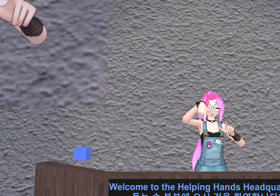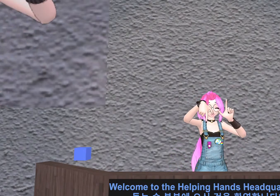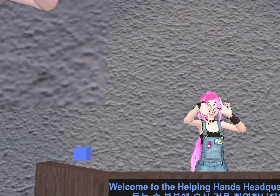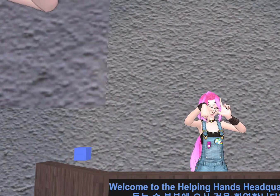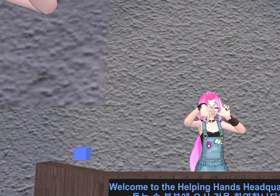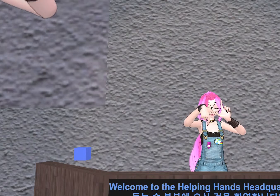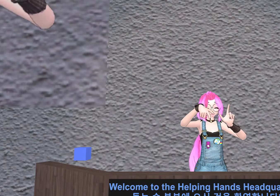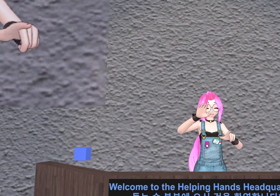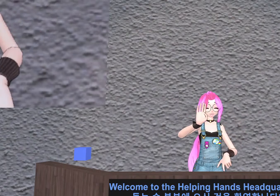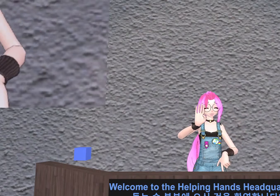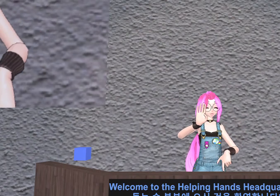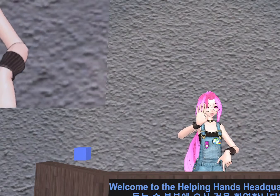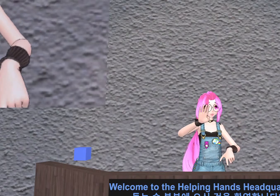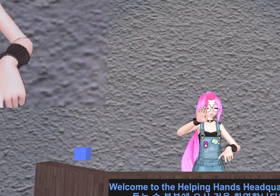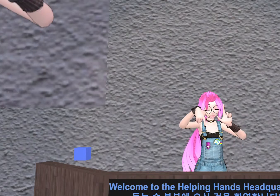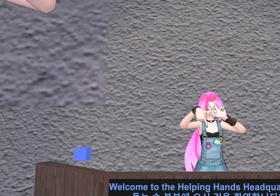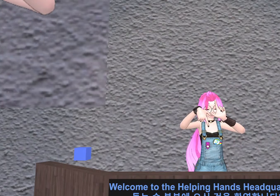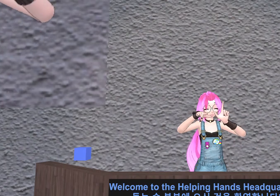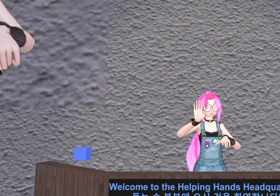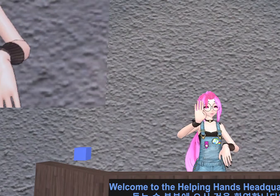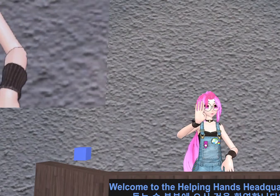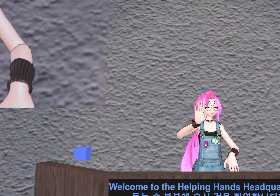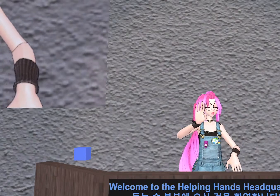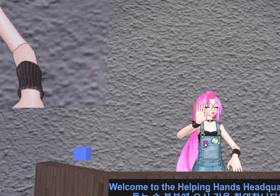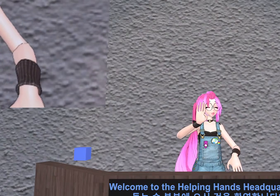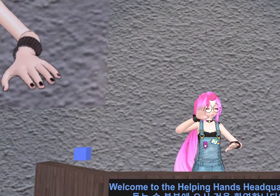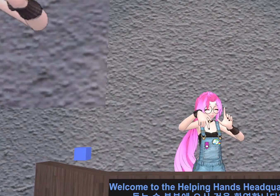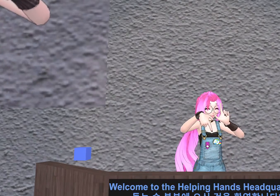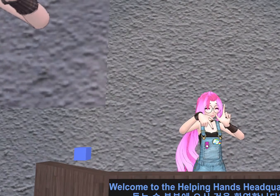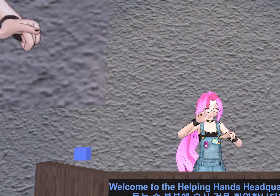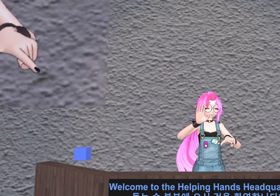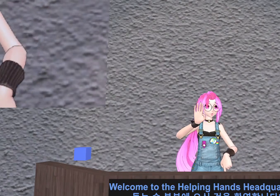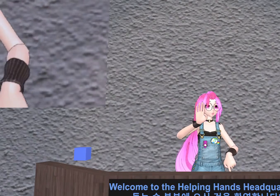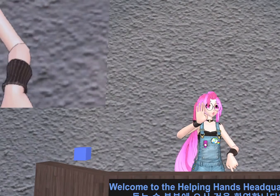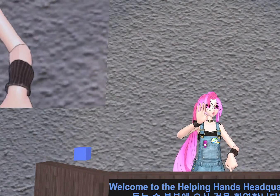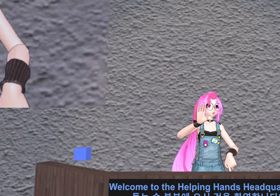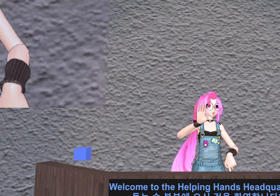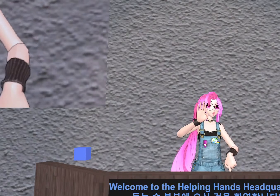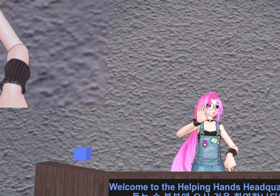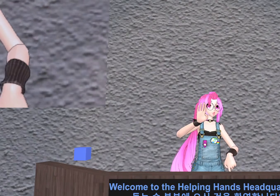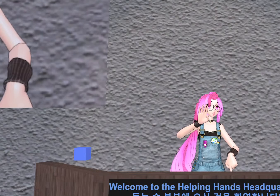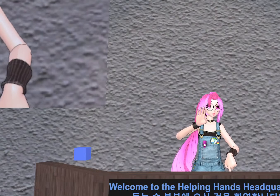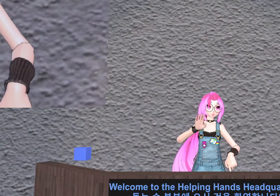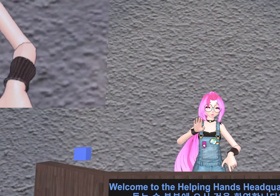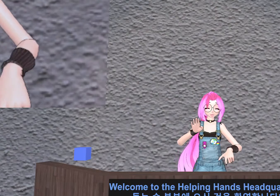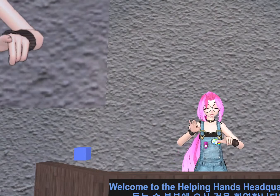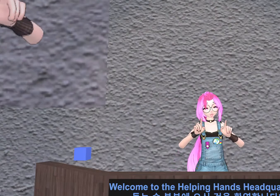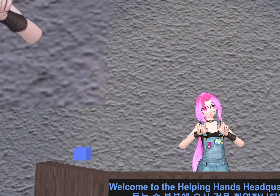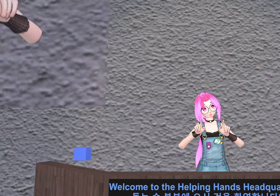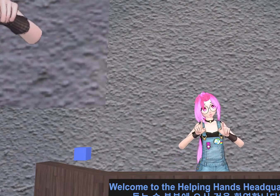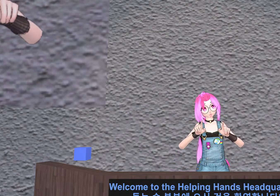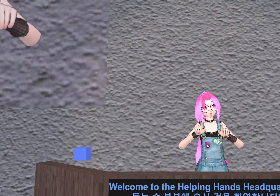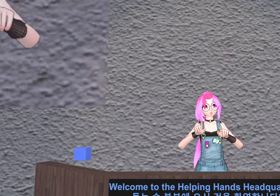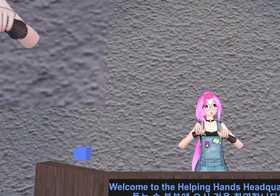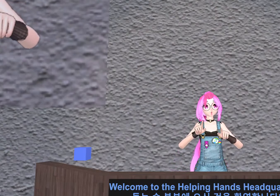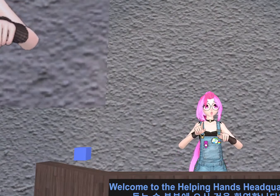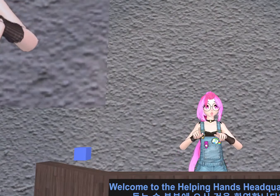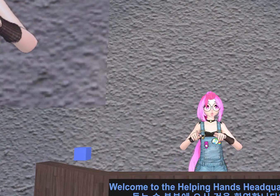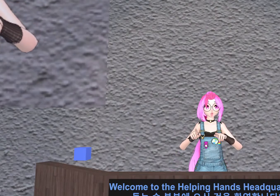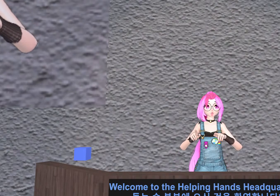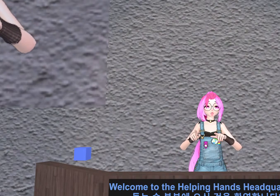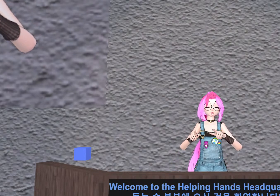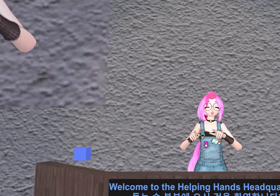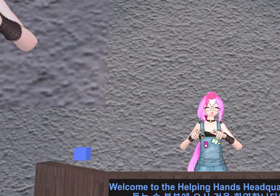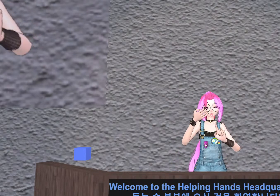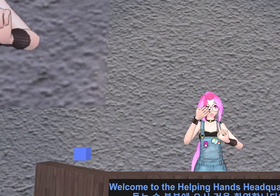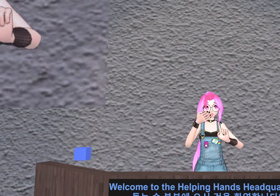is non-binary. It's just NB. Non-binary. NB. You shorten it. And then also,